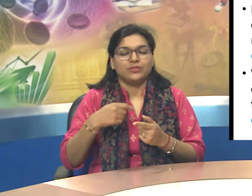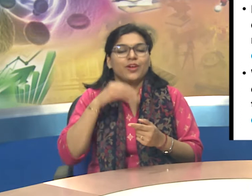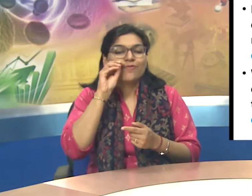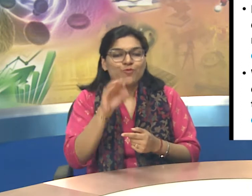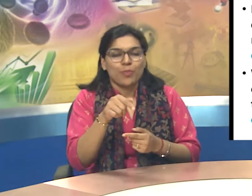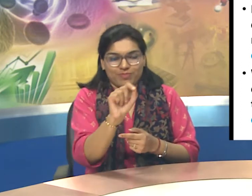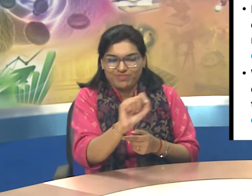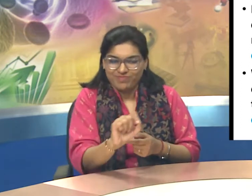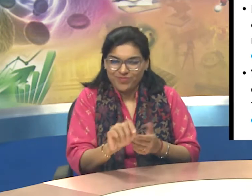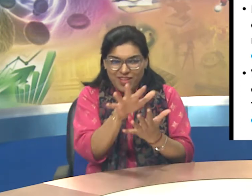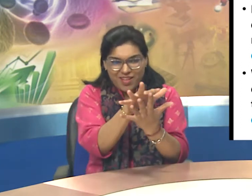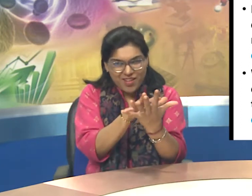the written form